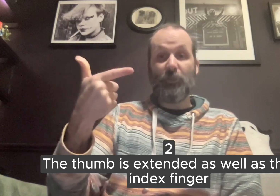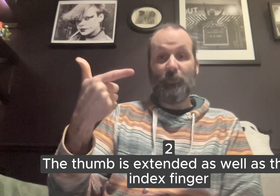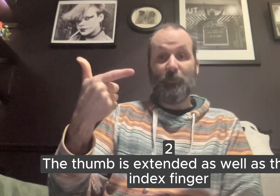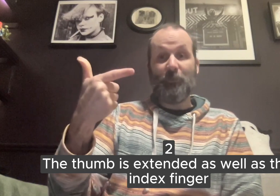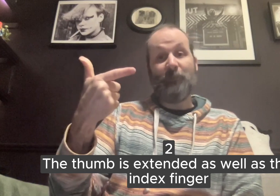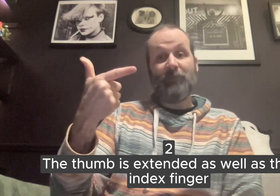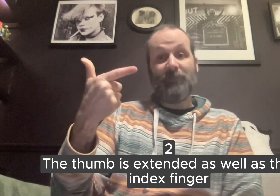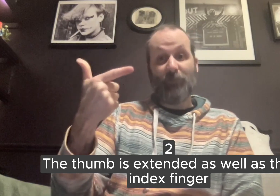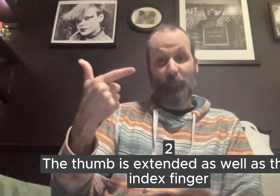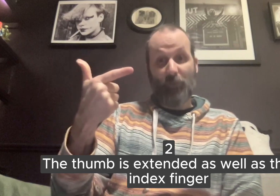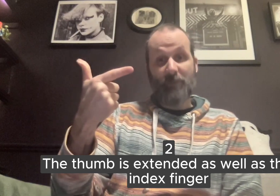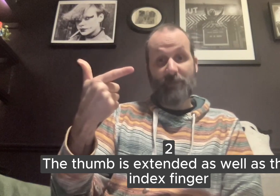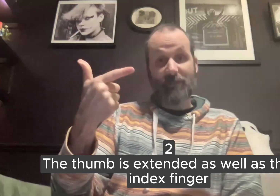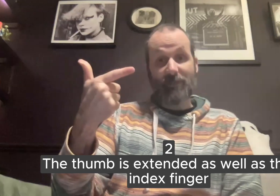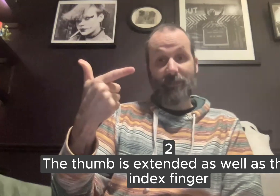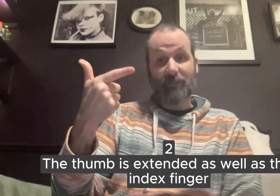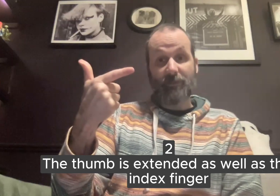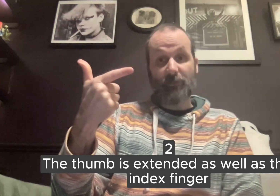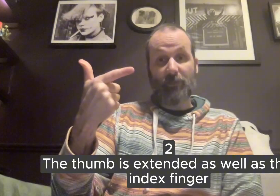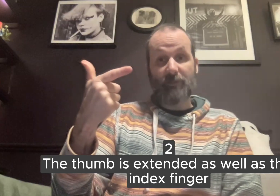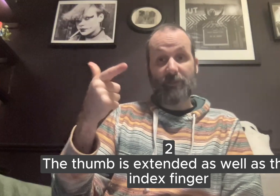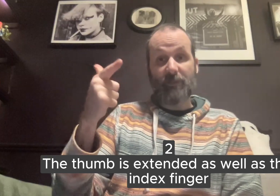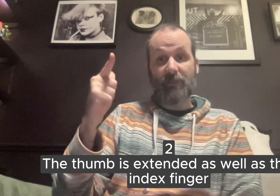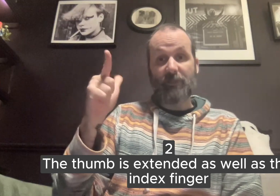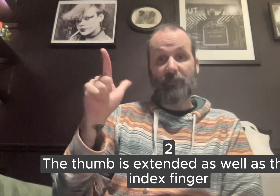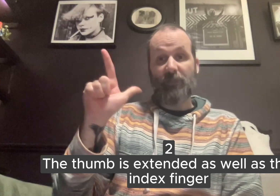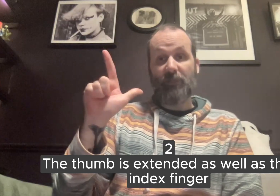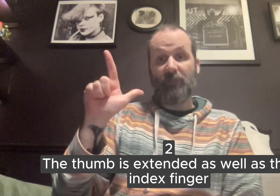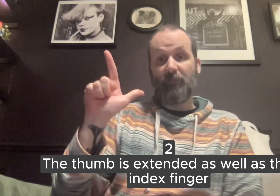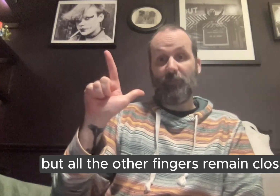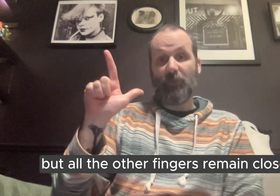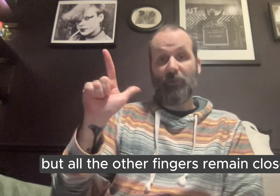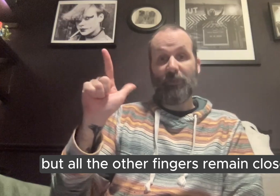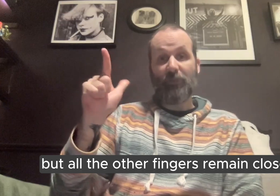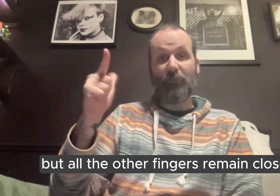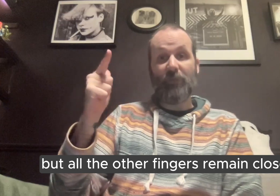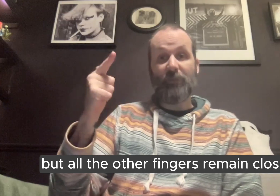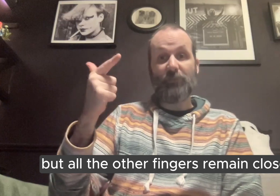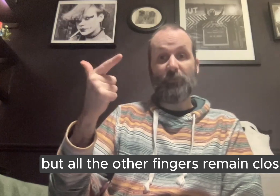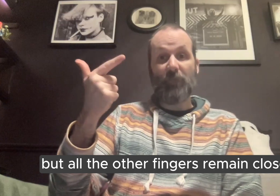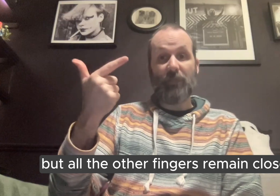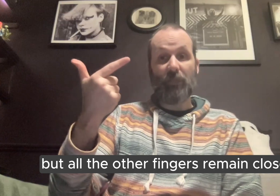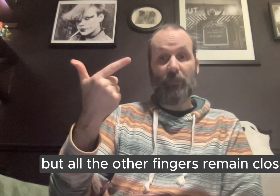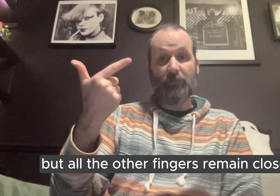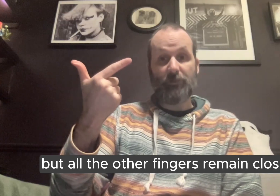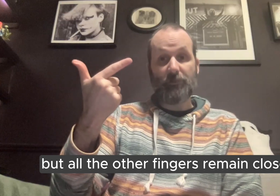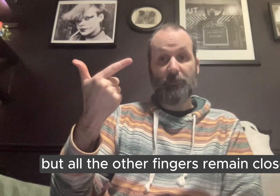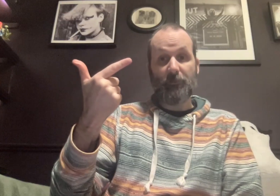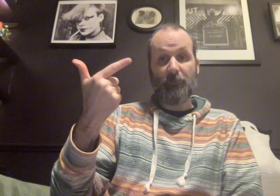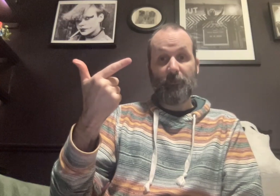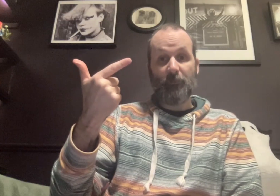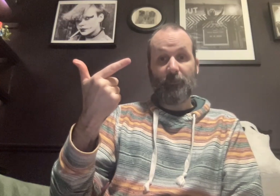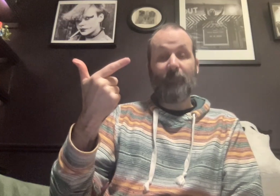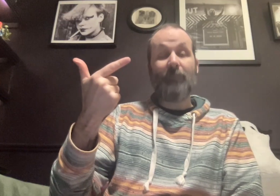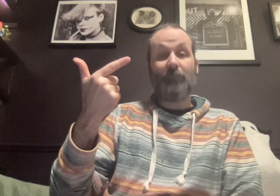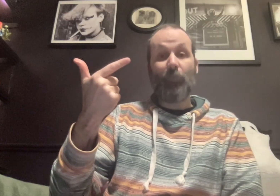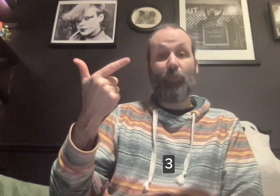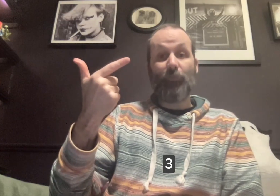2. The thumb is extended as well as the index finger, but all the other fingers remain closed.